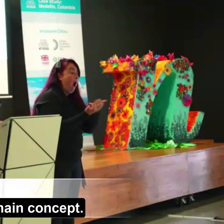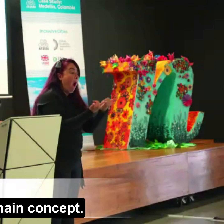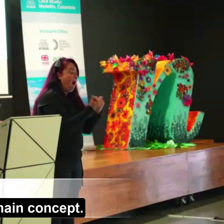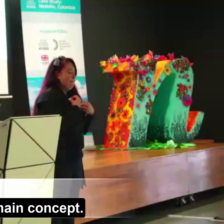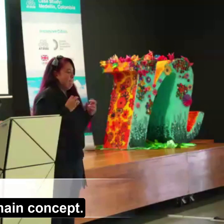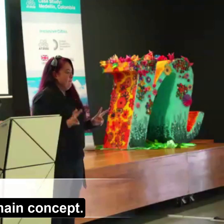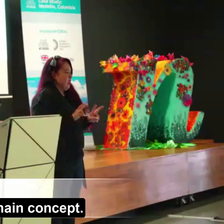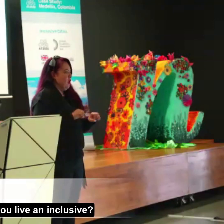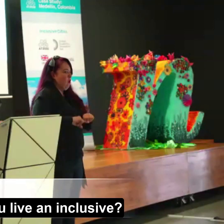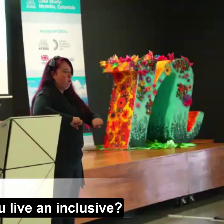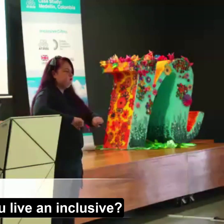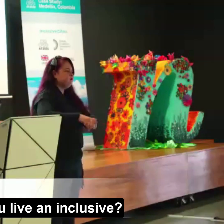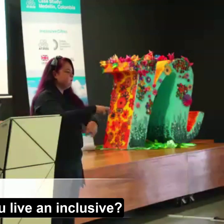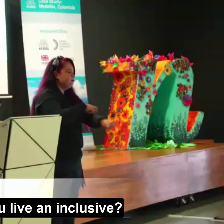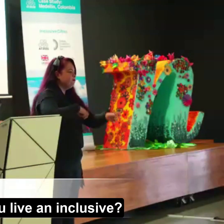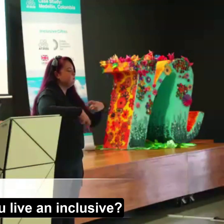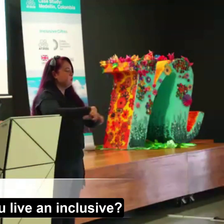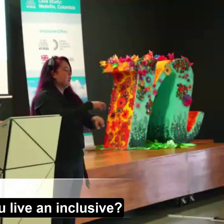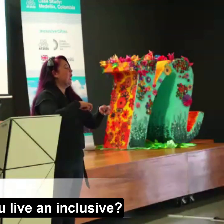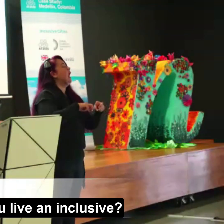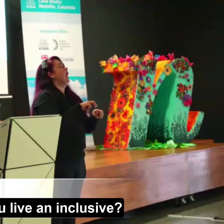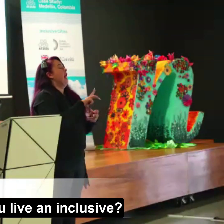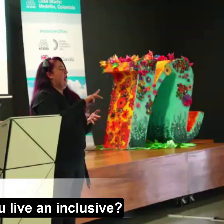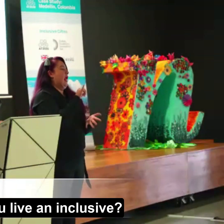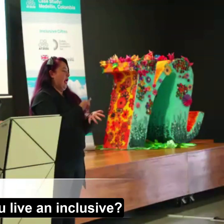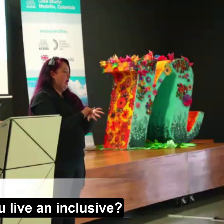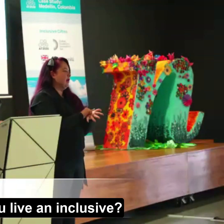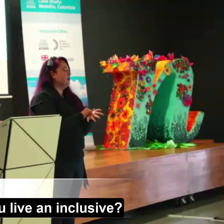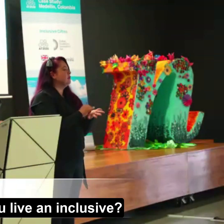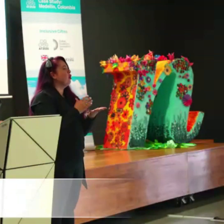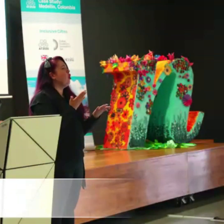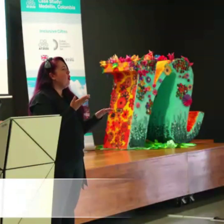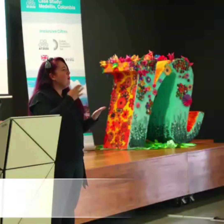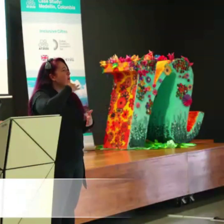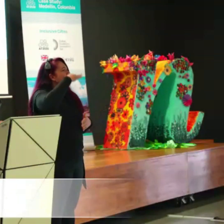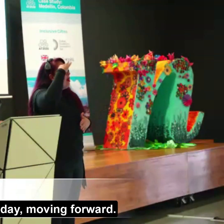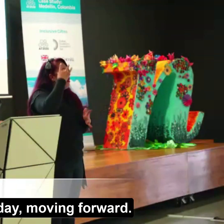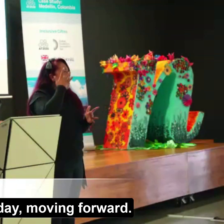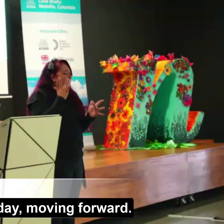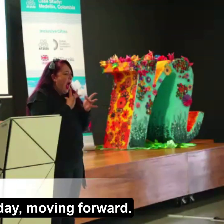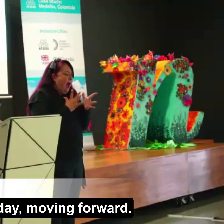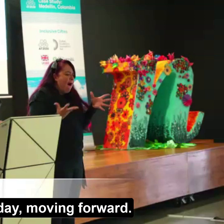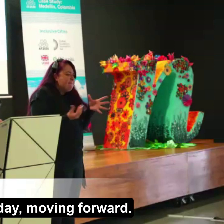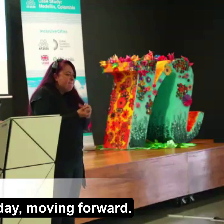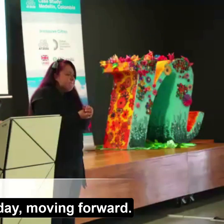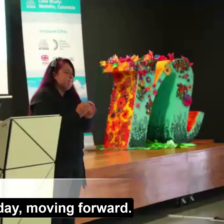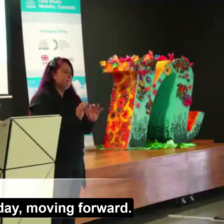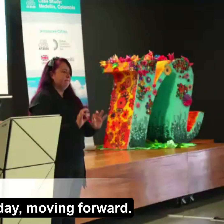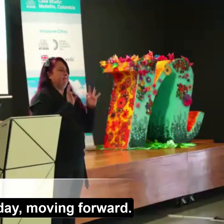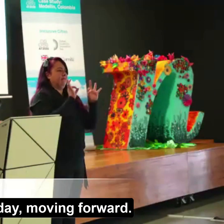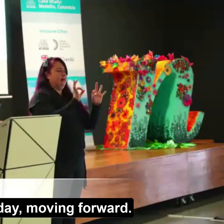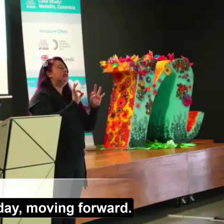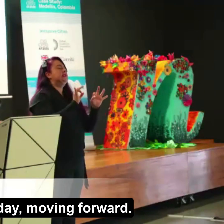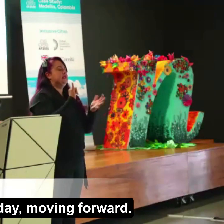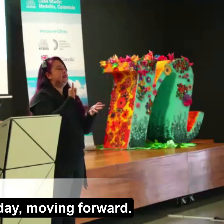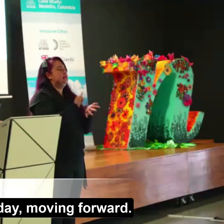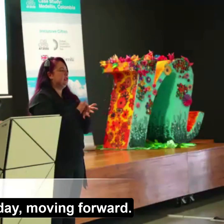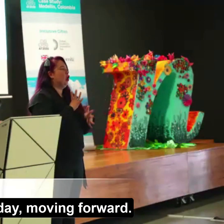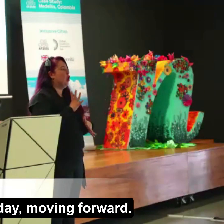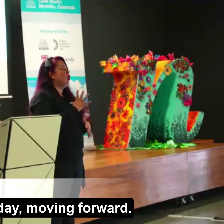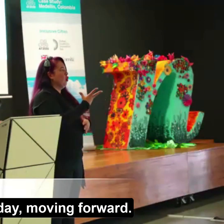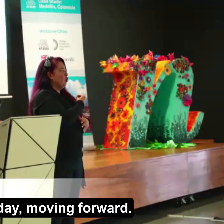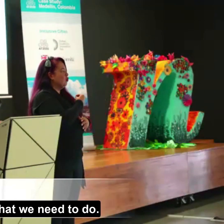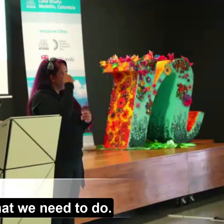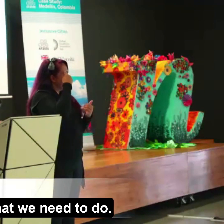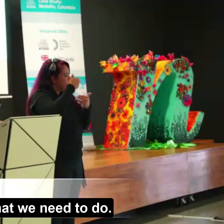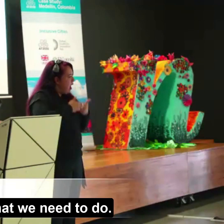to be the main concept. How do you live an inclusive city? From today,